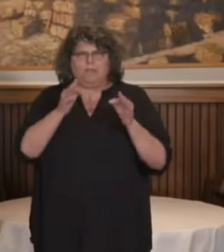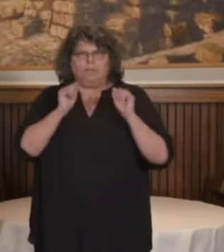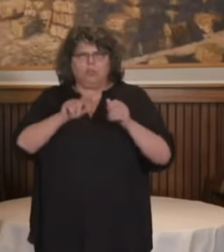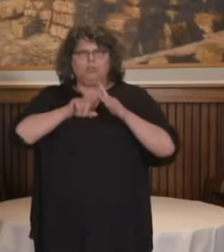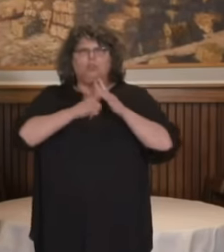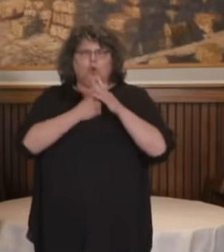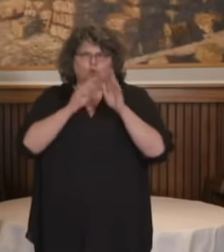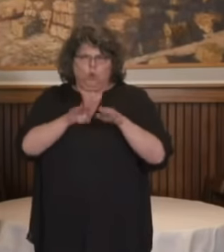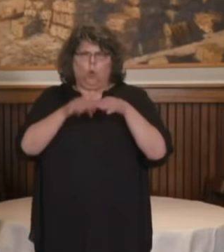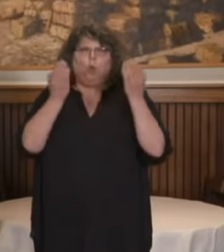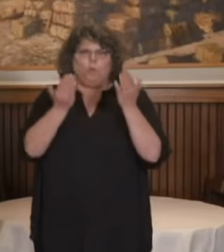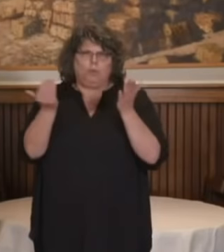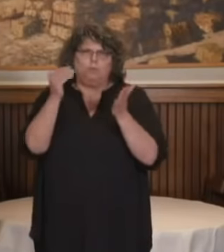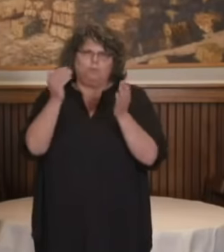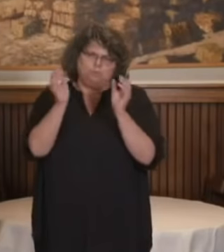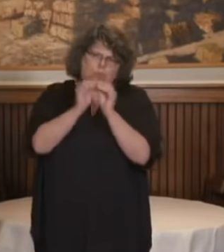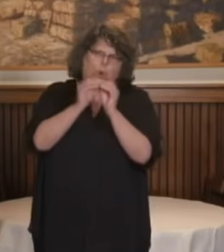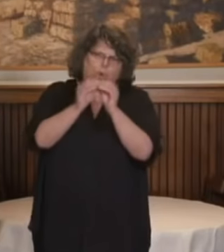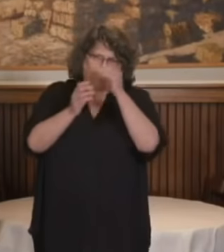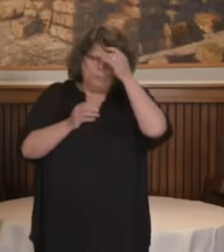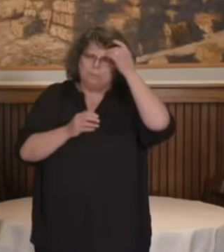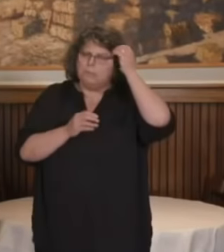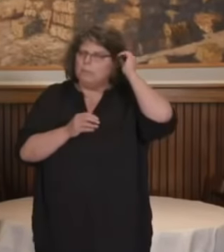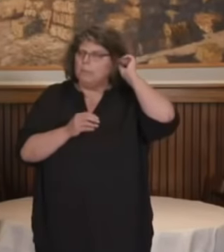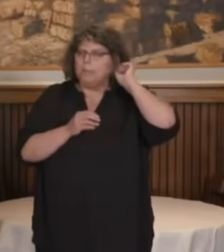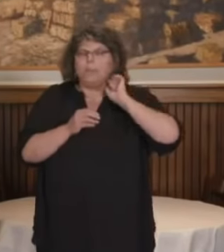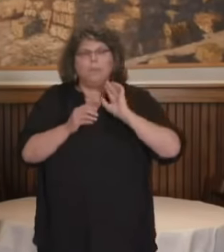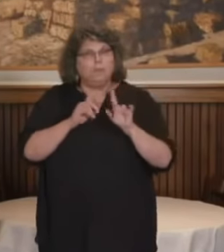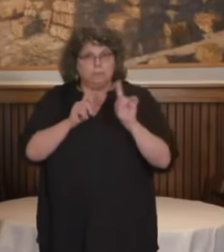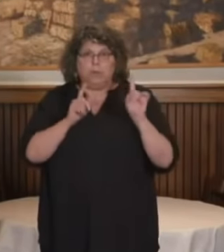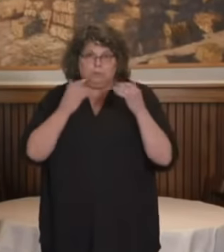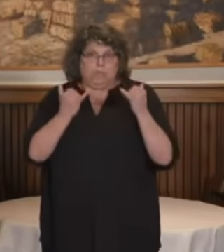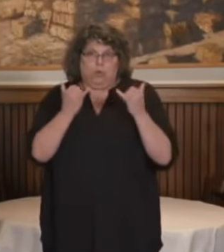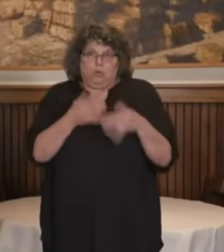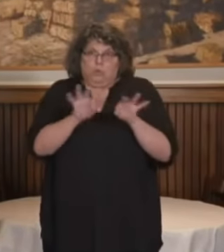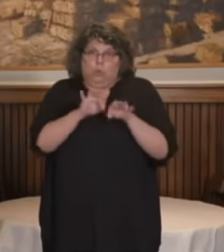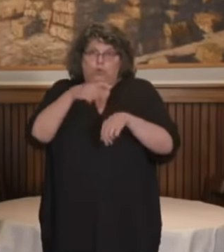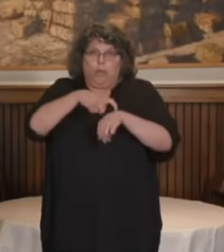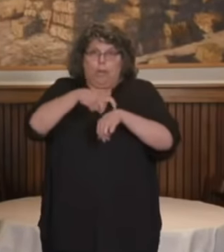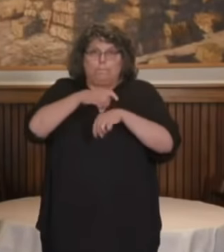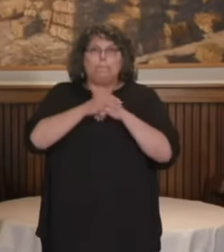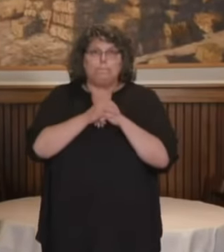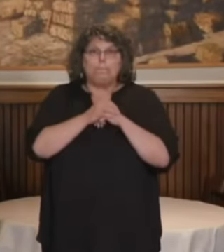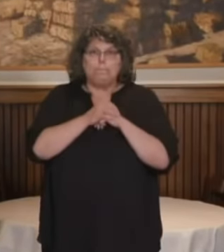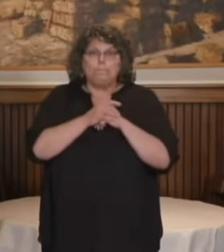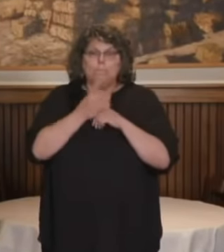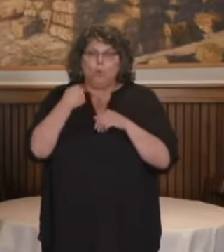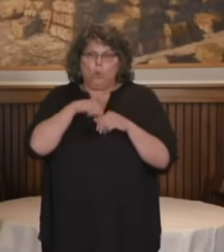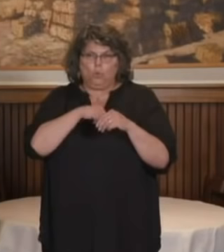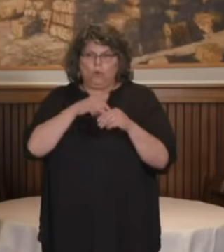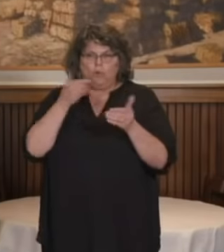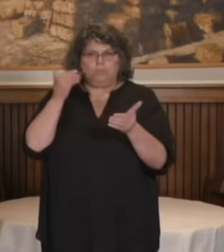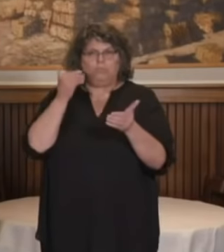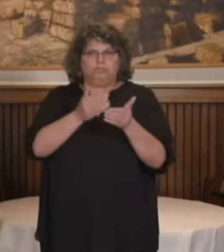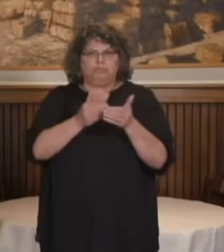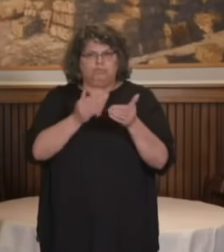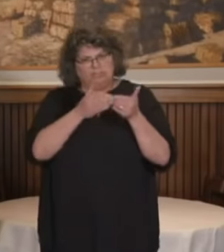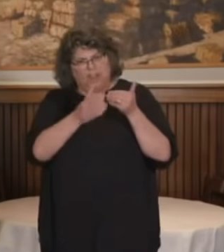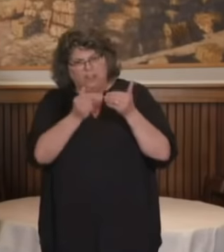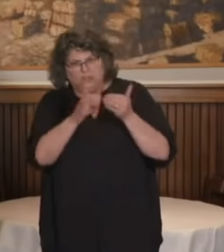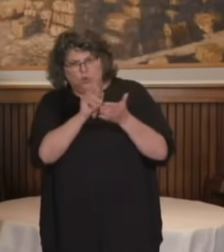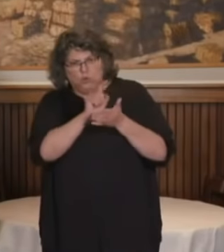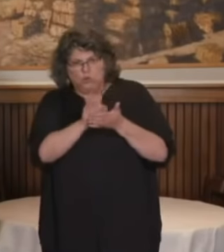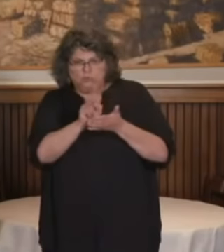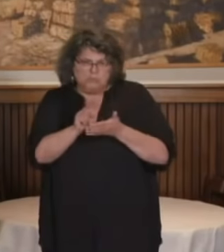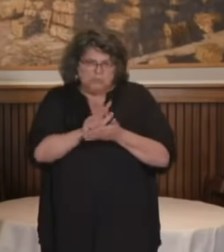meaningful modifications of our stay-at-home order. But this is an important period of time. We're moving into important few weeks